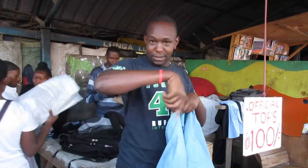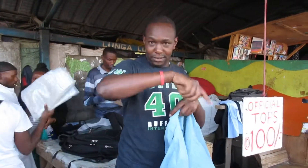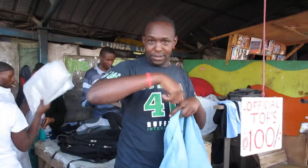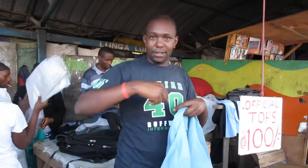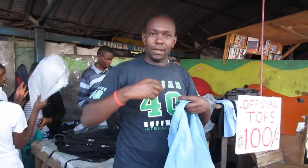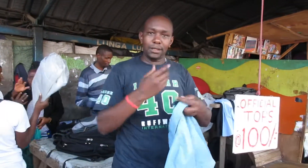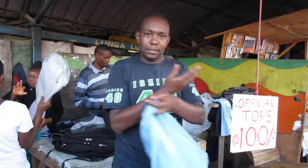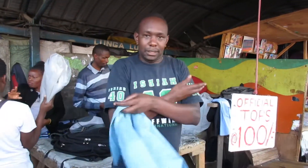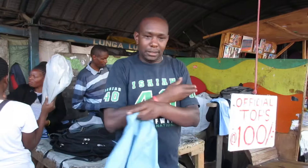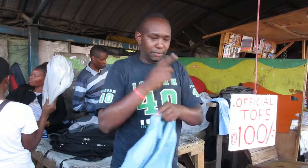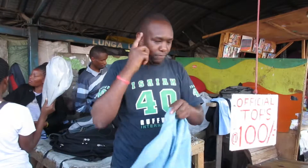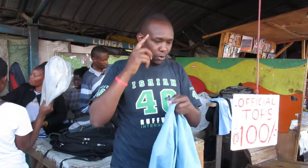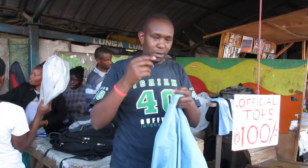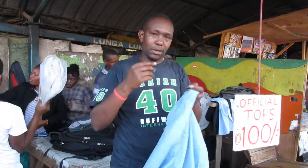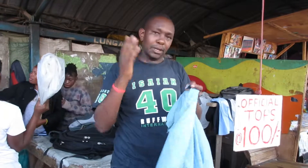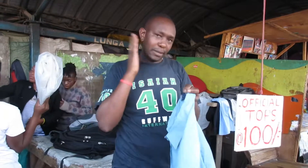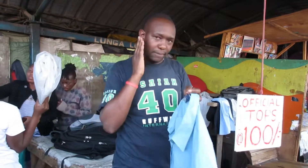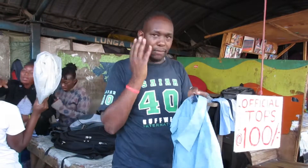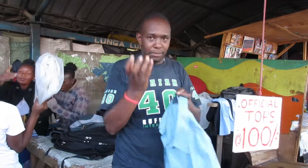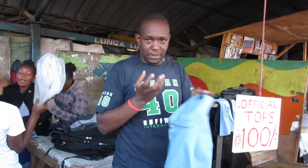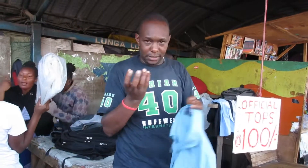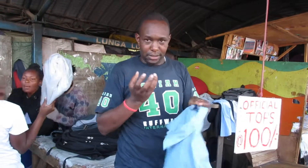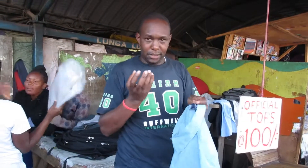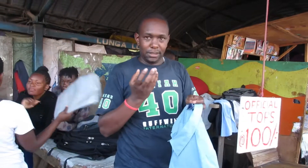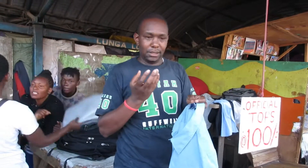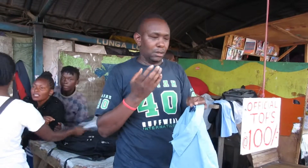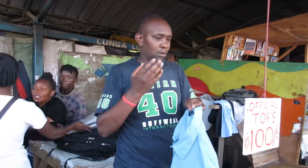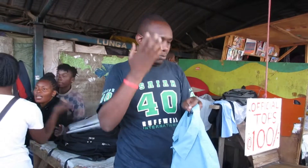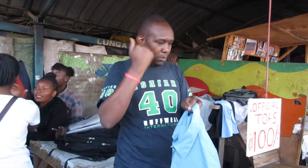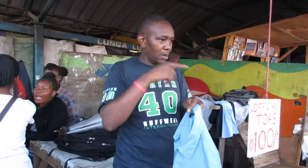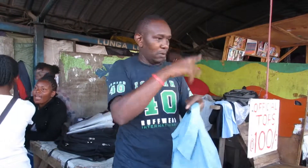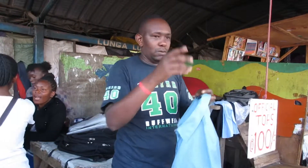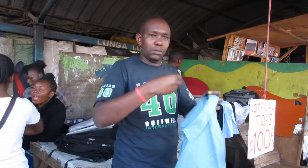A multi-culture event. We have the hosts, the Proud Birds,